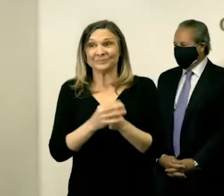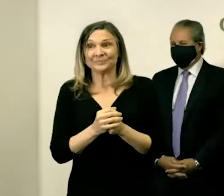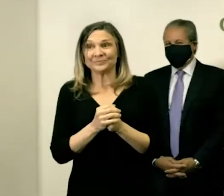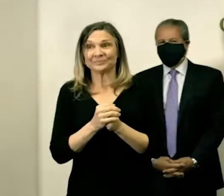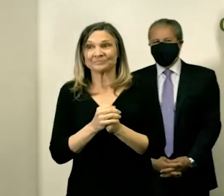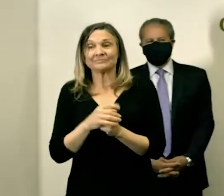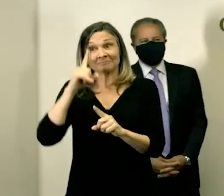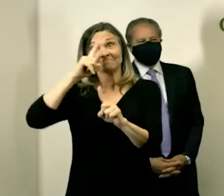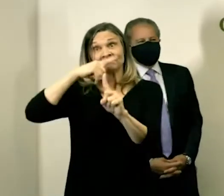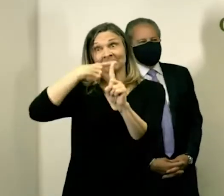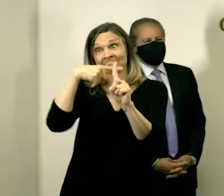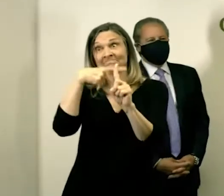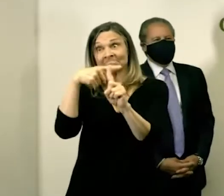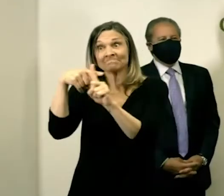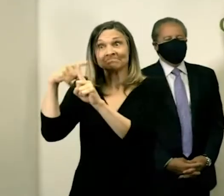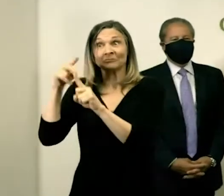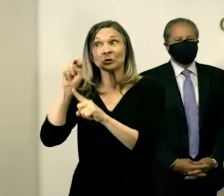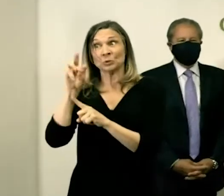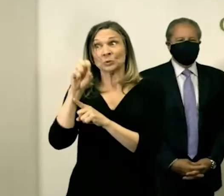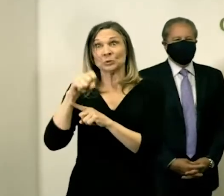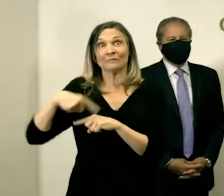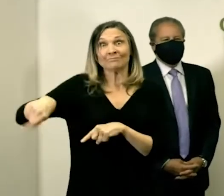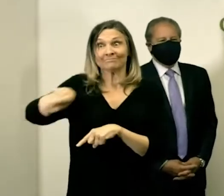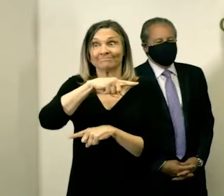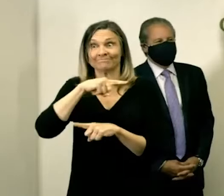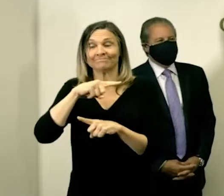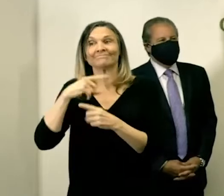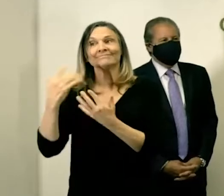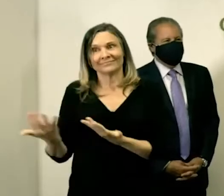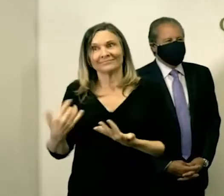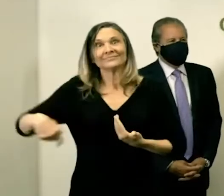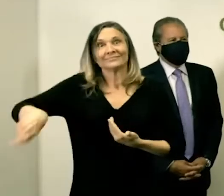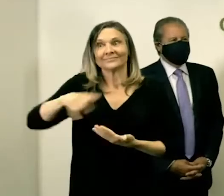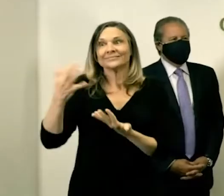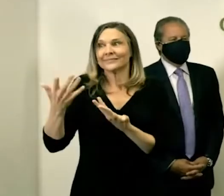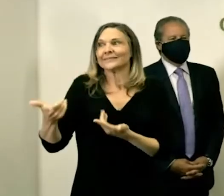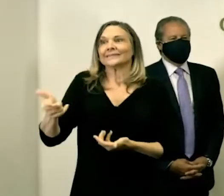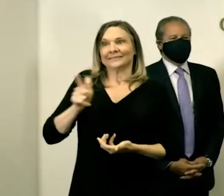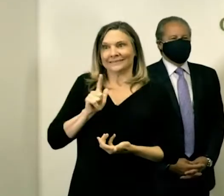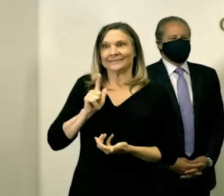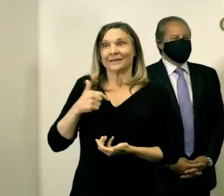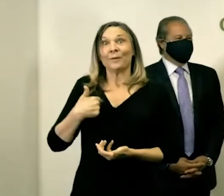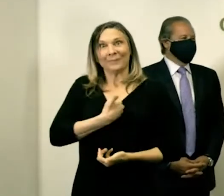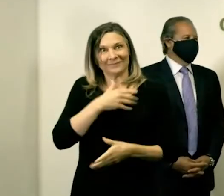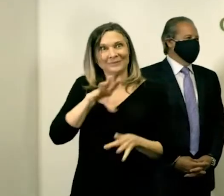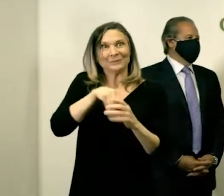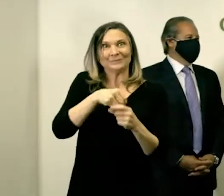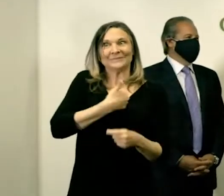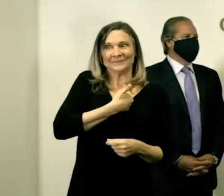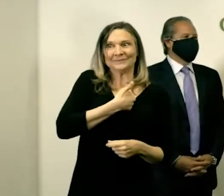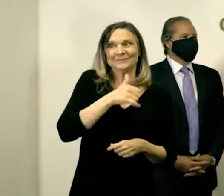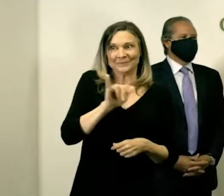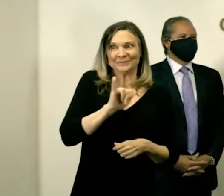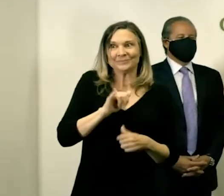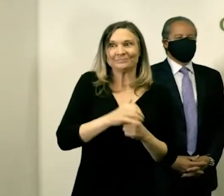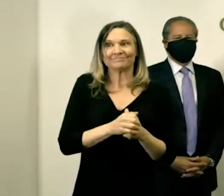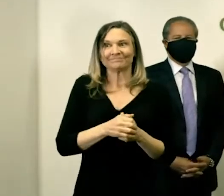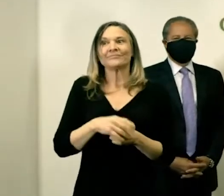news for those that have been waiting their turn. And by the way, that includes myself. I will be